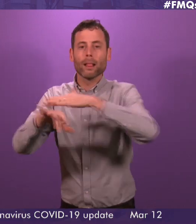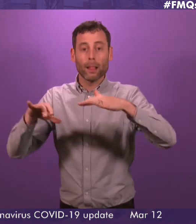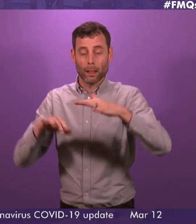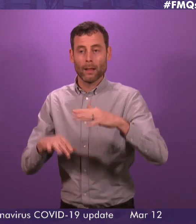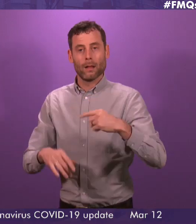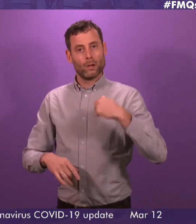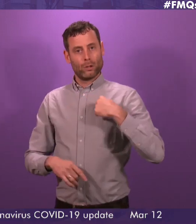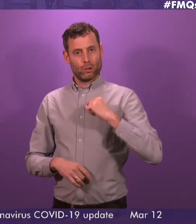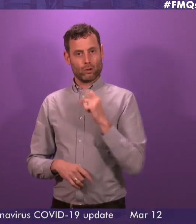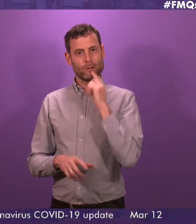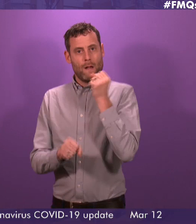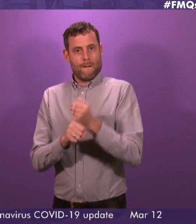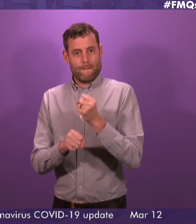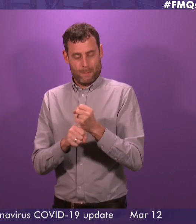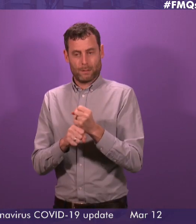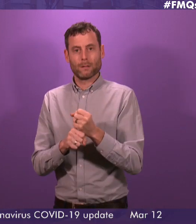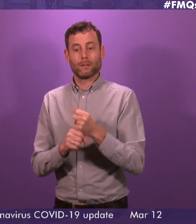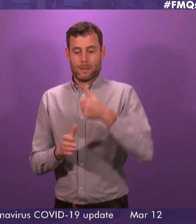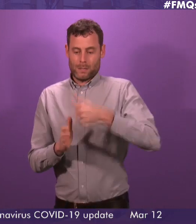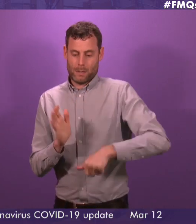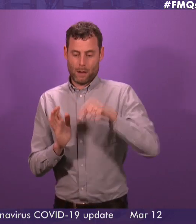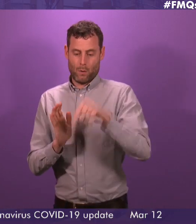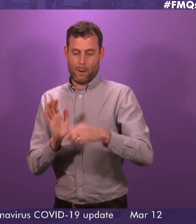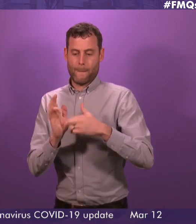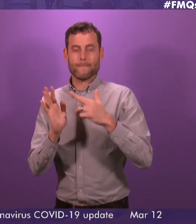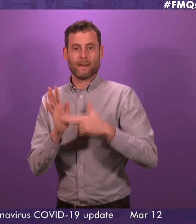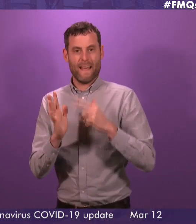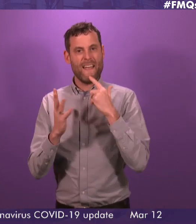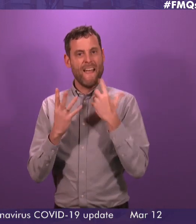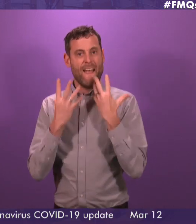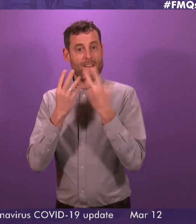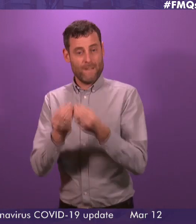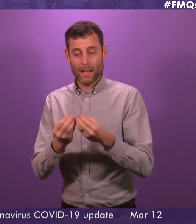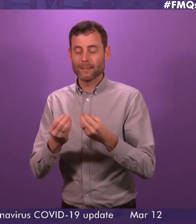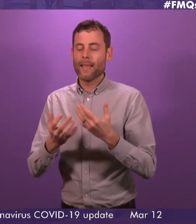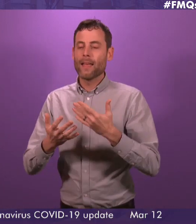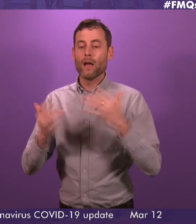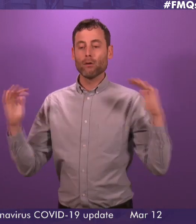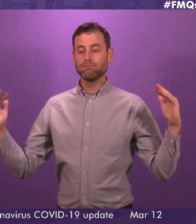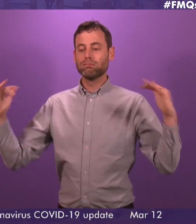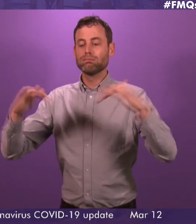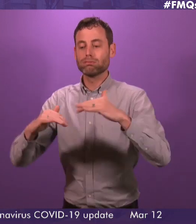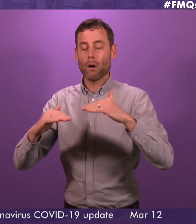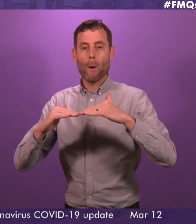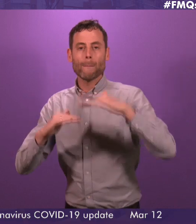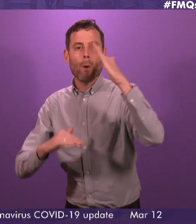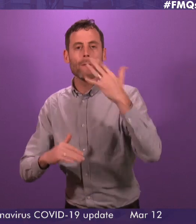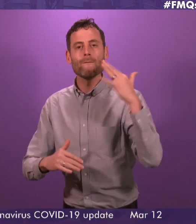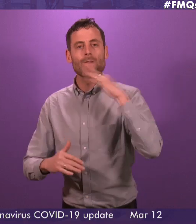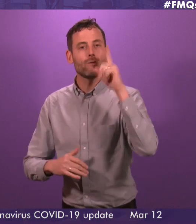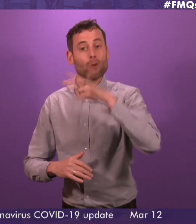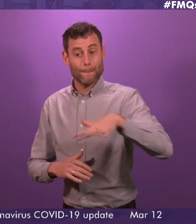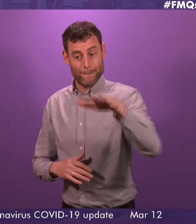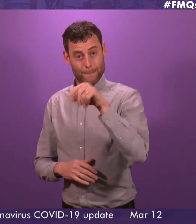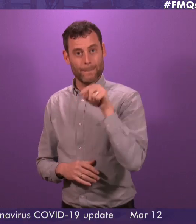Monday, we are advising the cancellation of events over 500 because of the